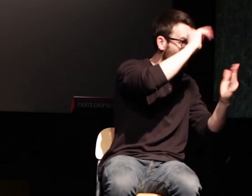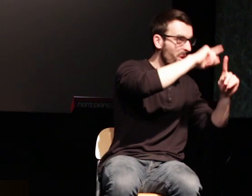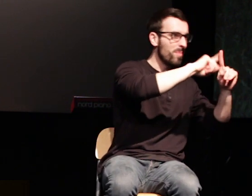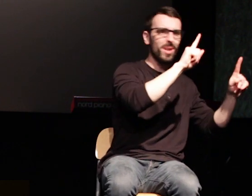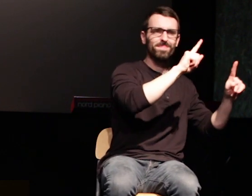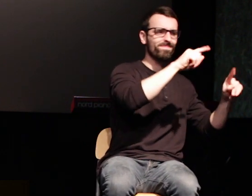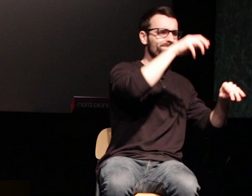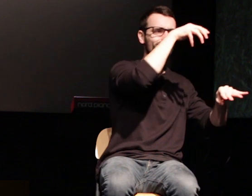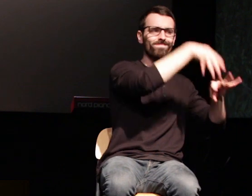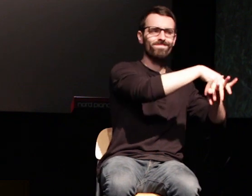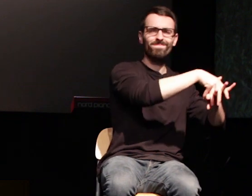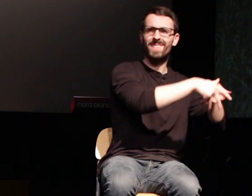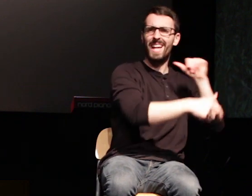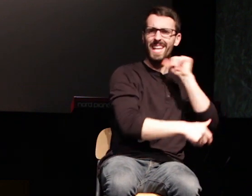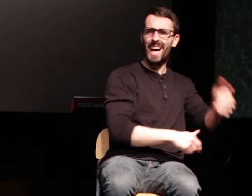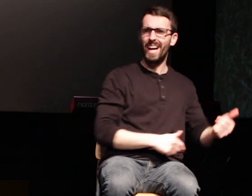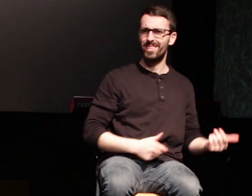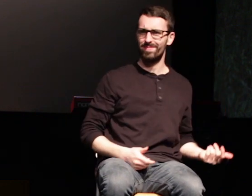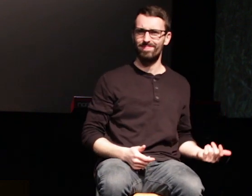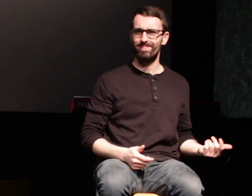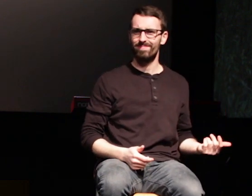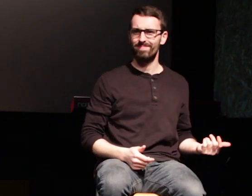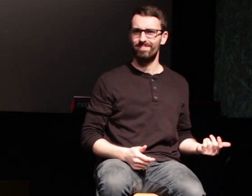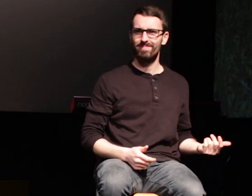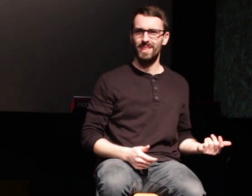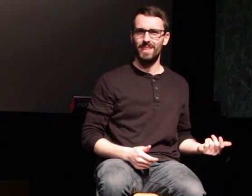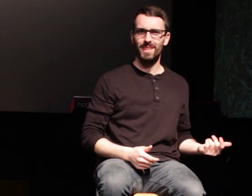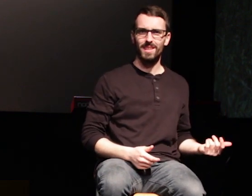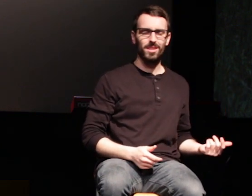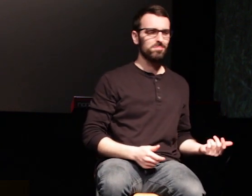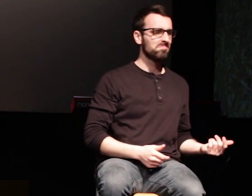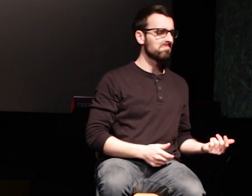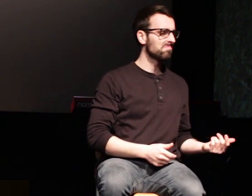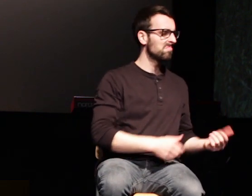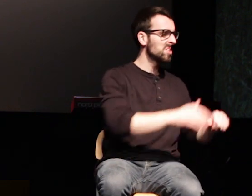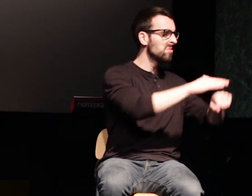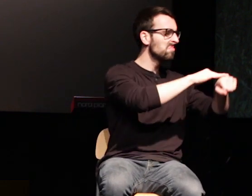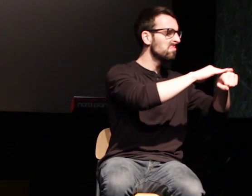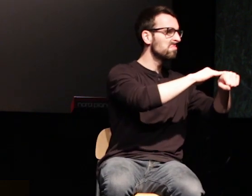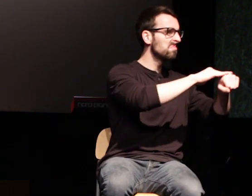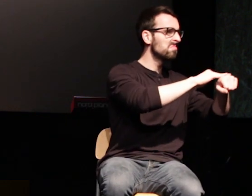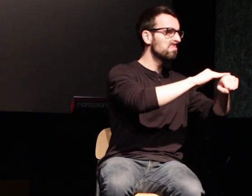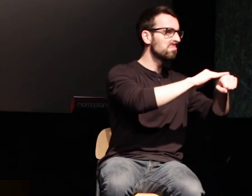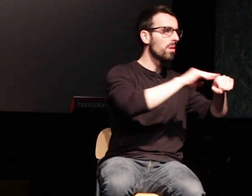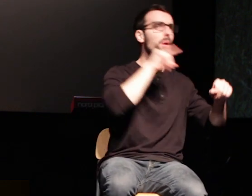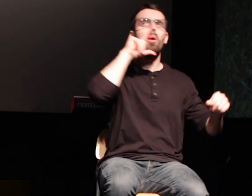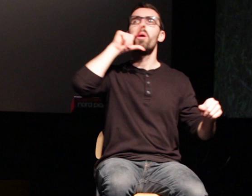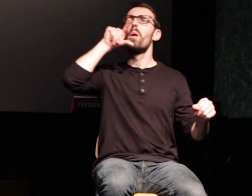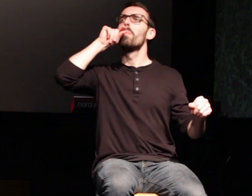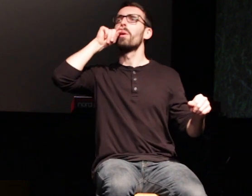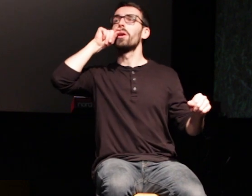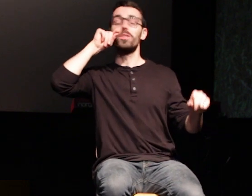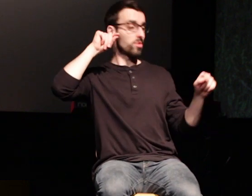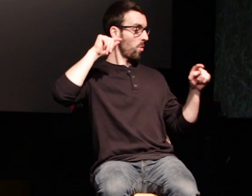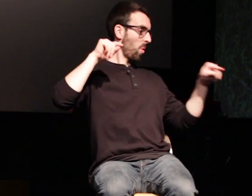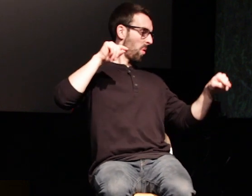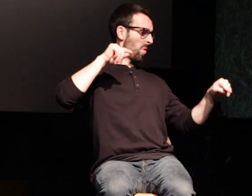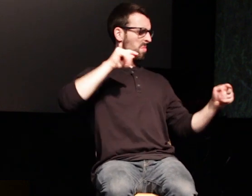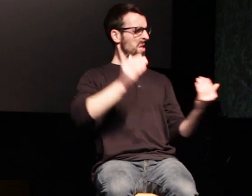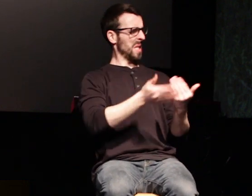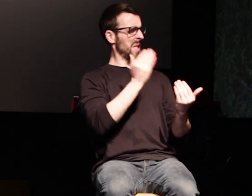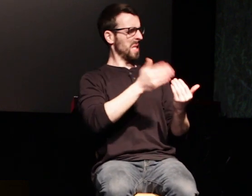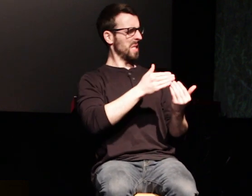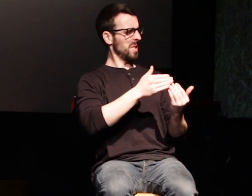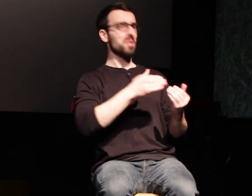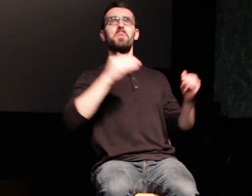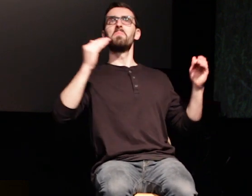take root. It doesn't disappear. Local birds of the area fly by and they go, that's a buffet. We don't even have to try. It's